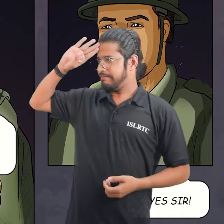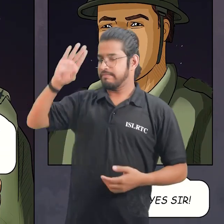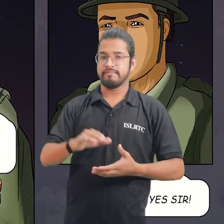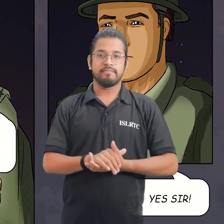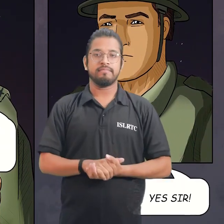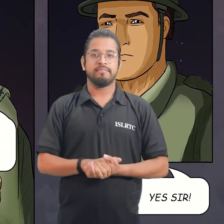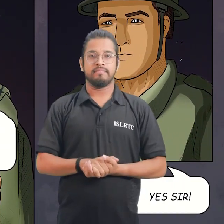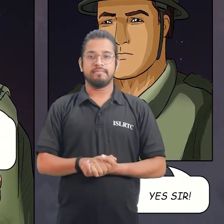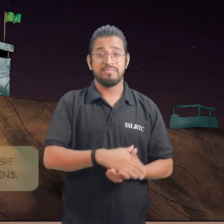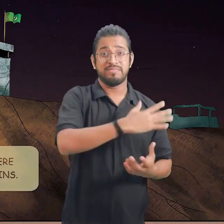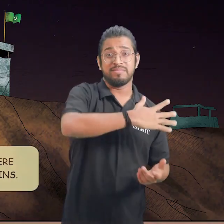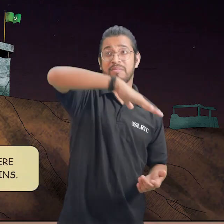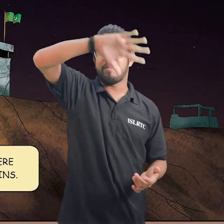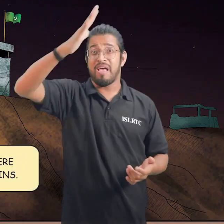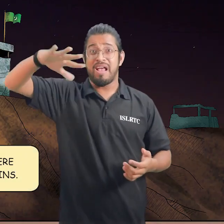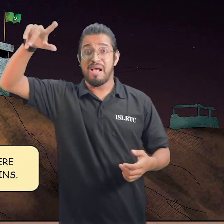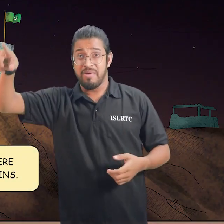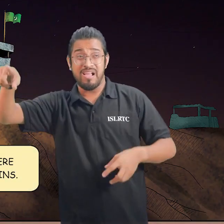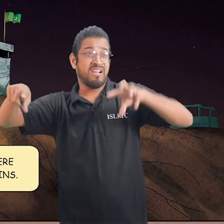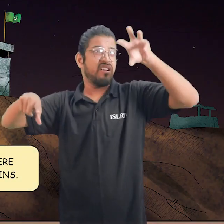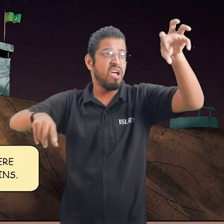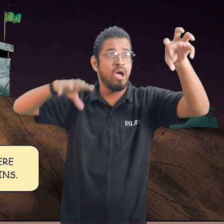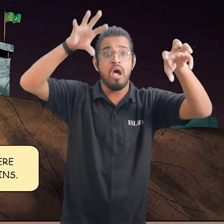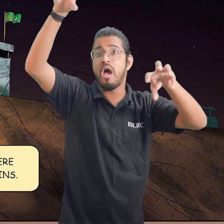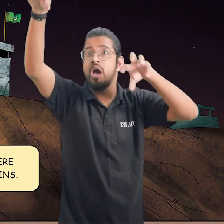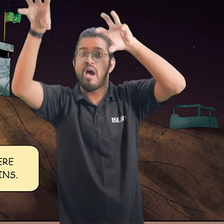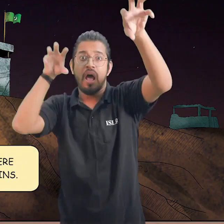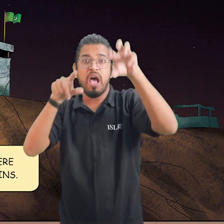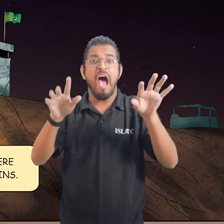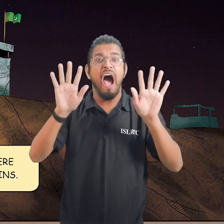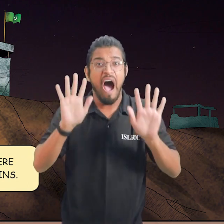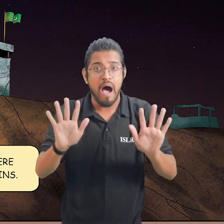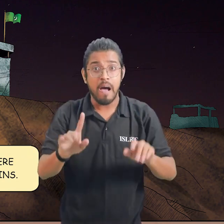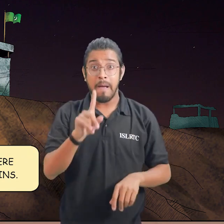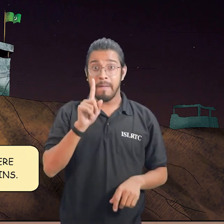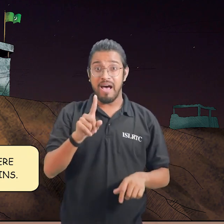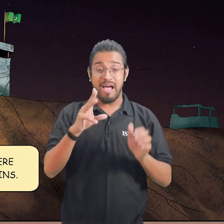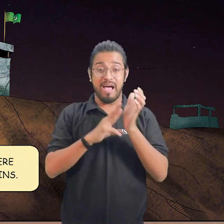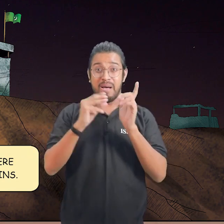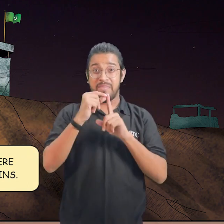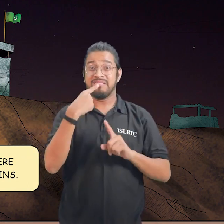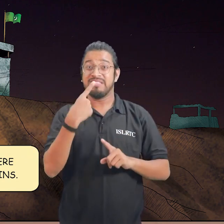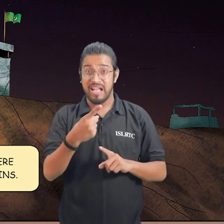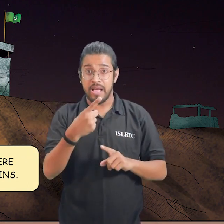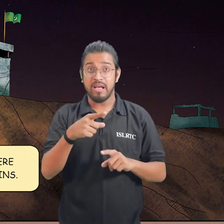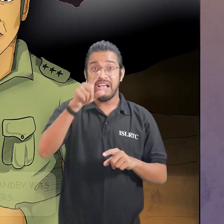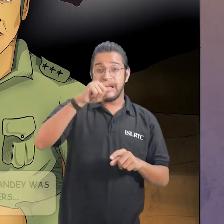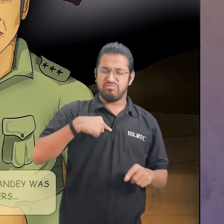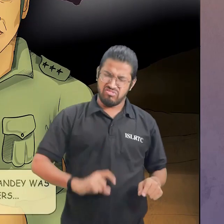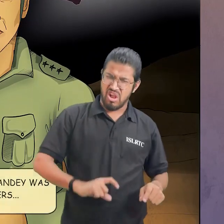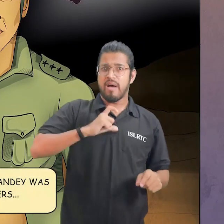Yes, sir. The Pakistani bunkers and sangars were tactically located along the